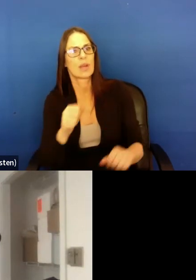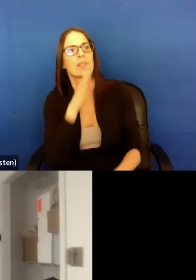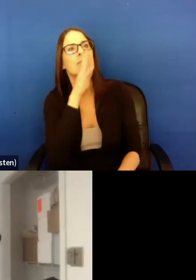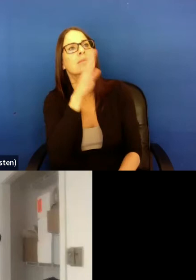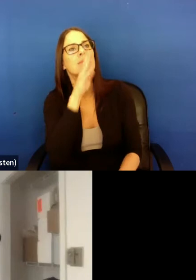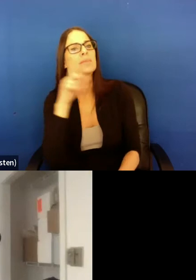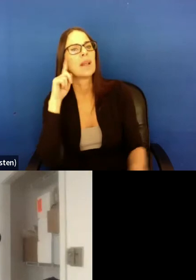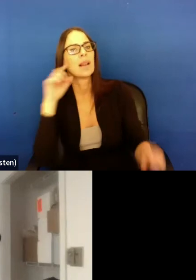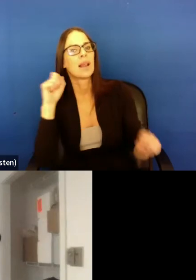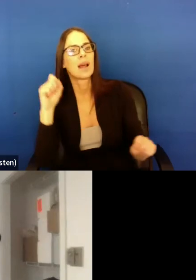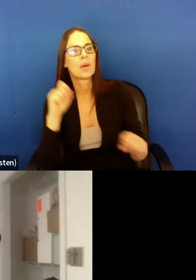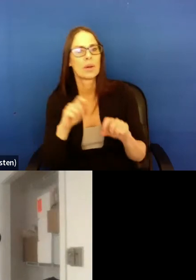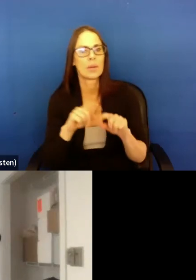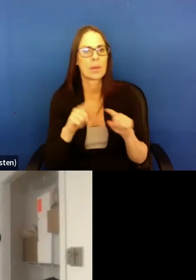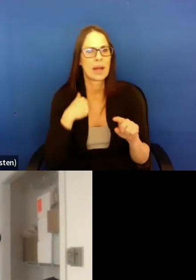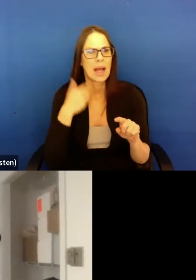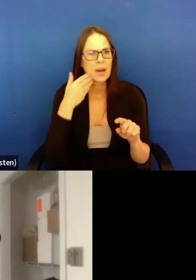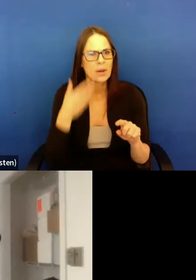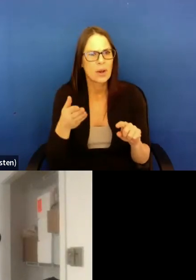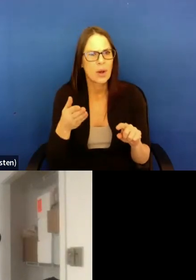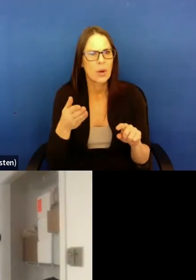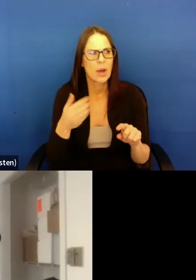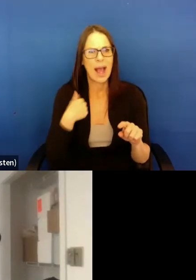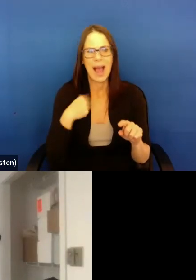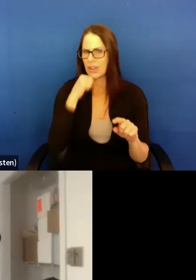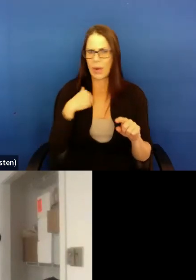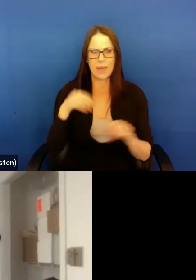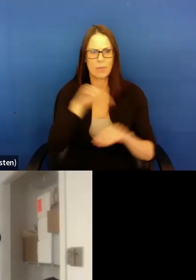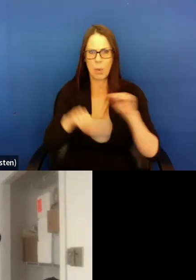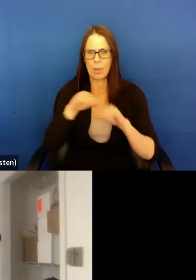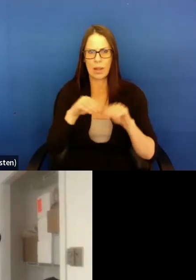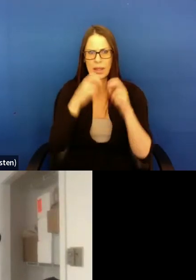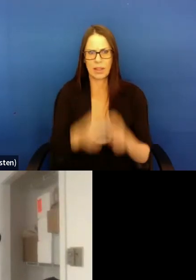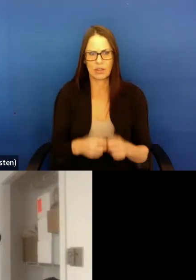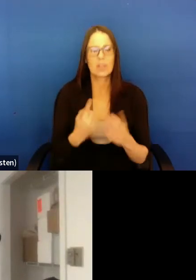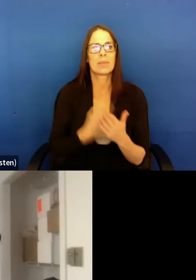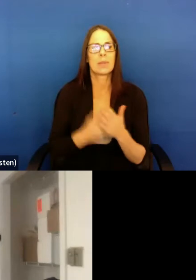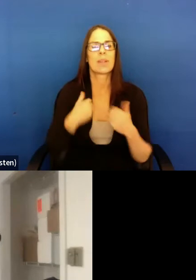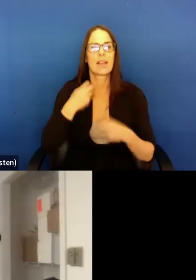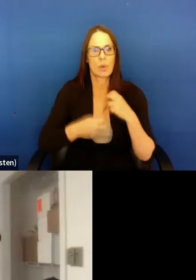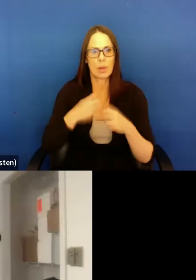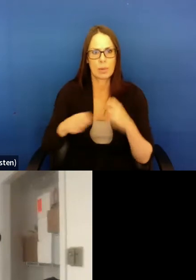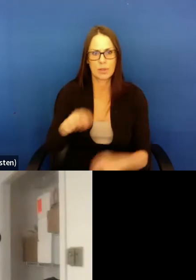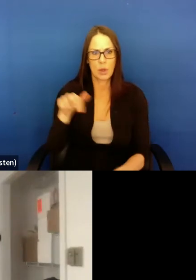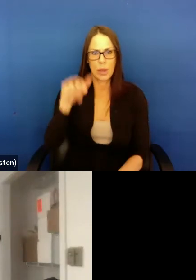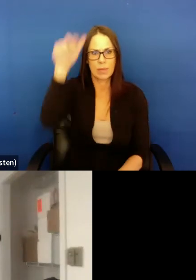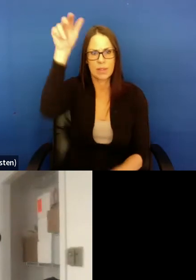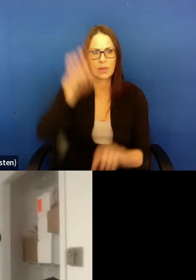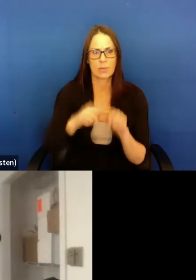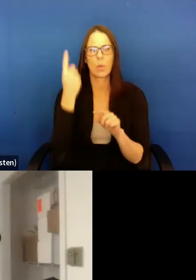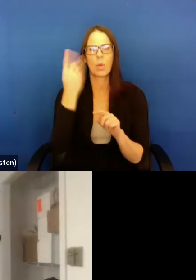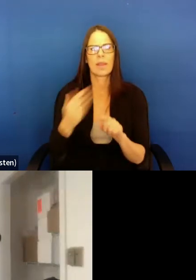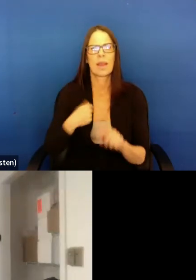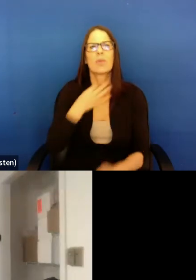but so I don't necessarily have the mobility issues. I do have sometimes the issue going upstairs and things like that. But one thing that I was curious